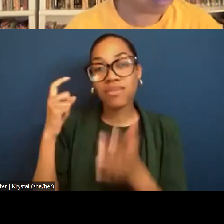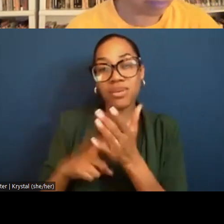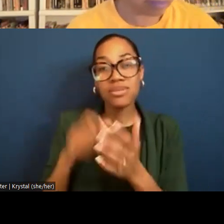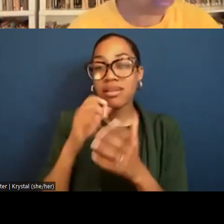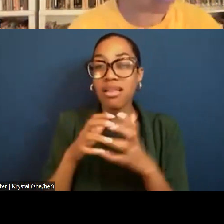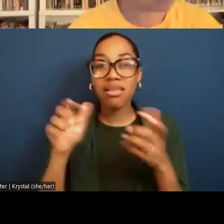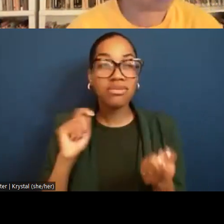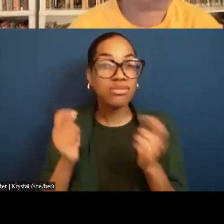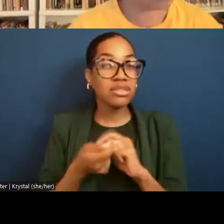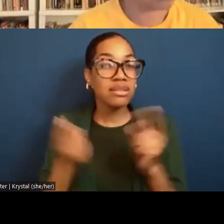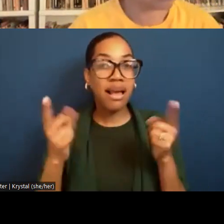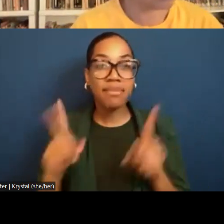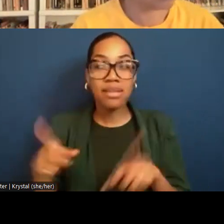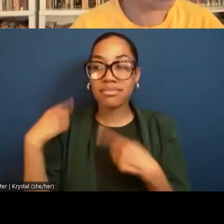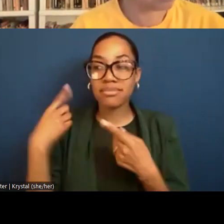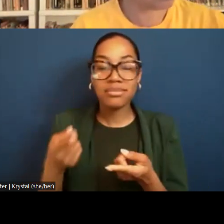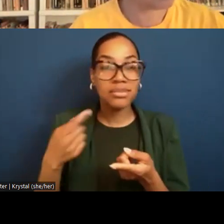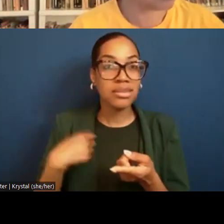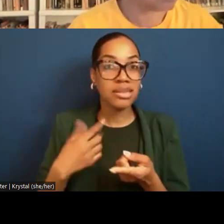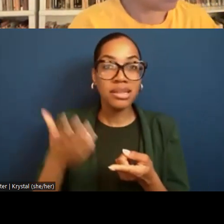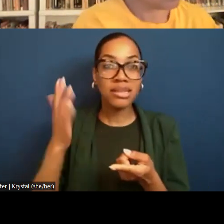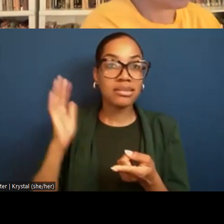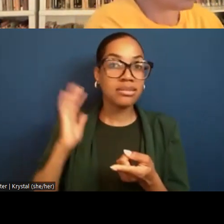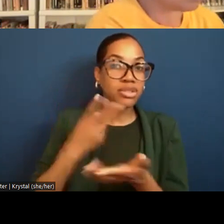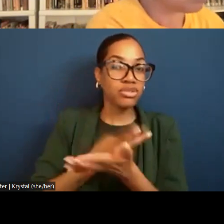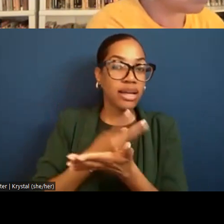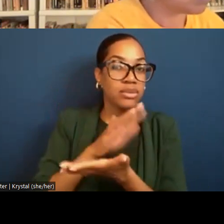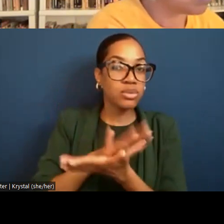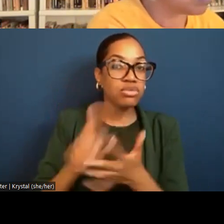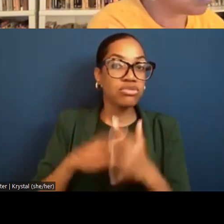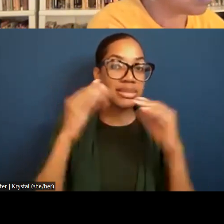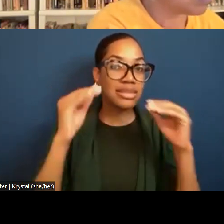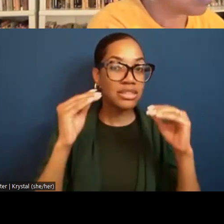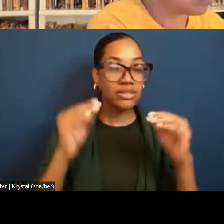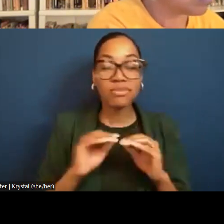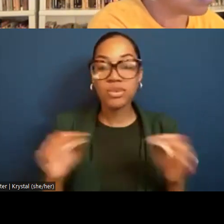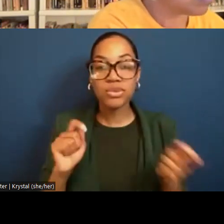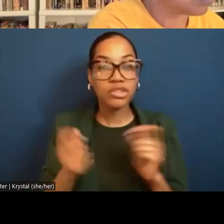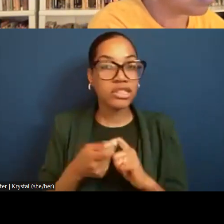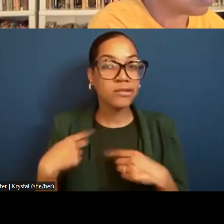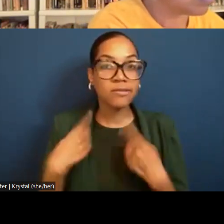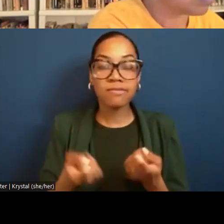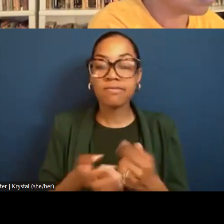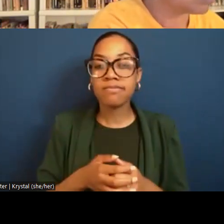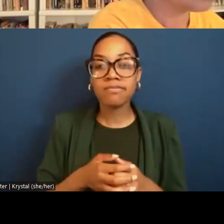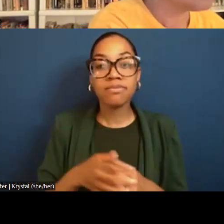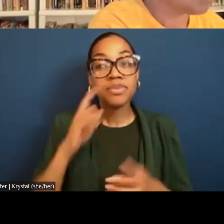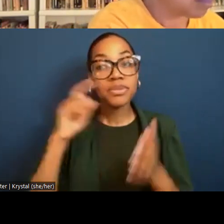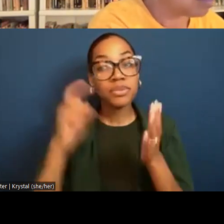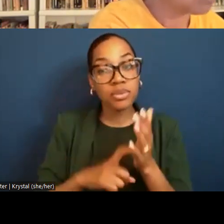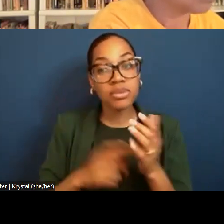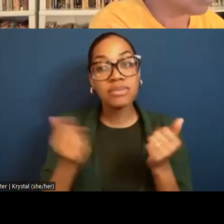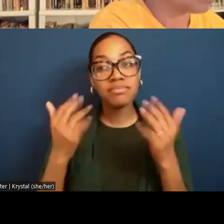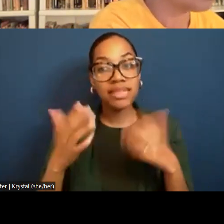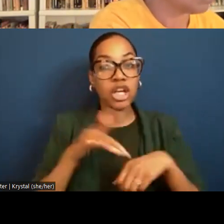and started teaching. So traditionally, early childhood classrooms and institutions have been race silent. They